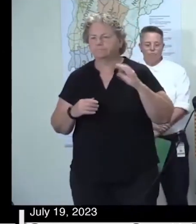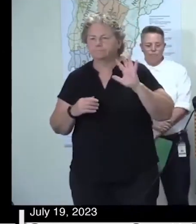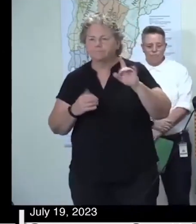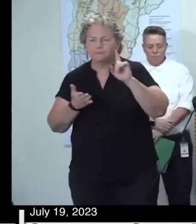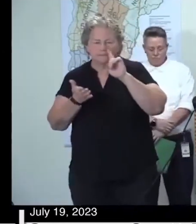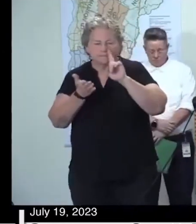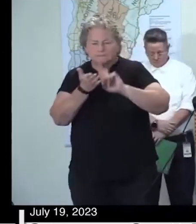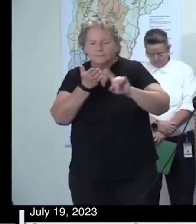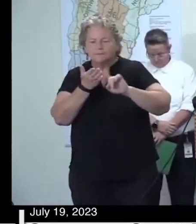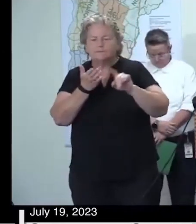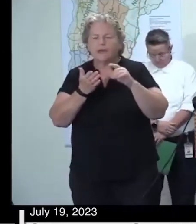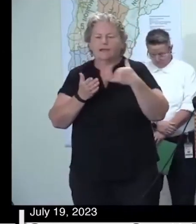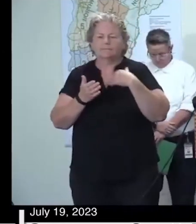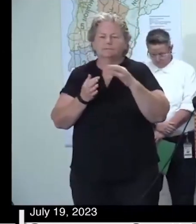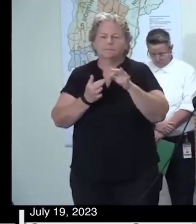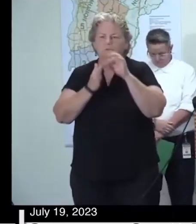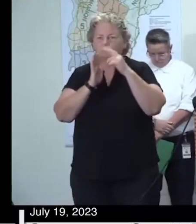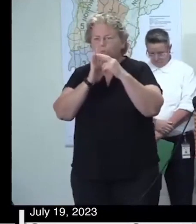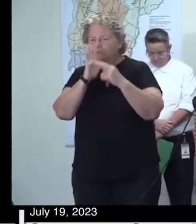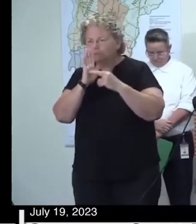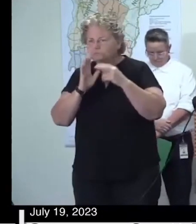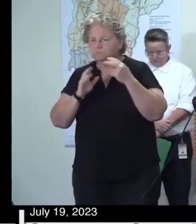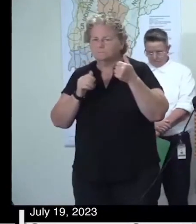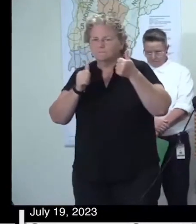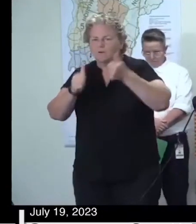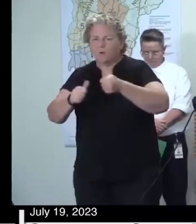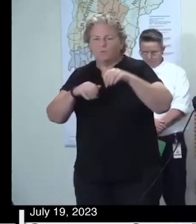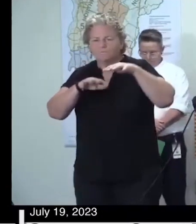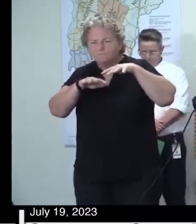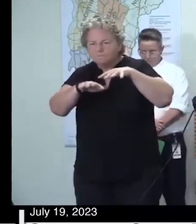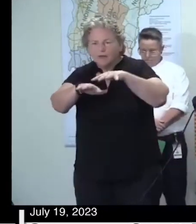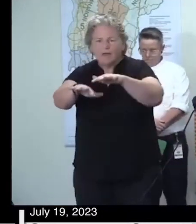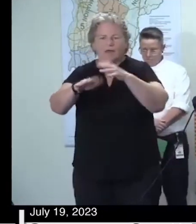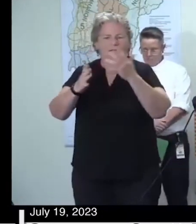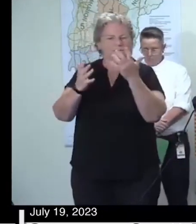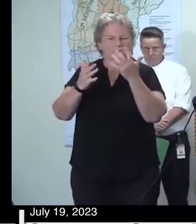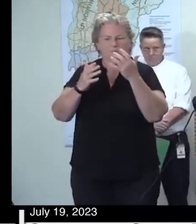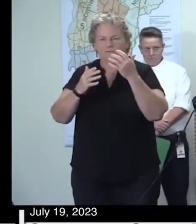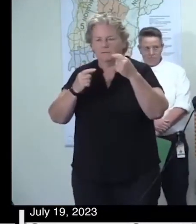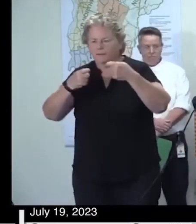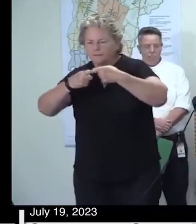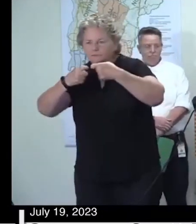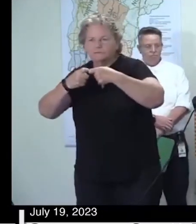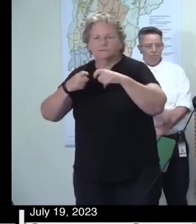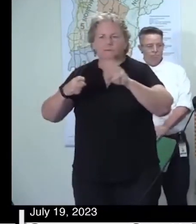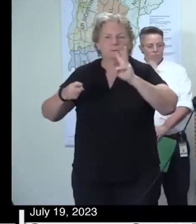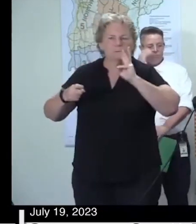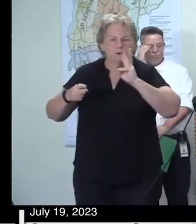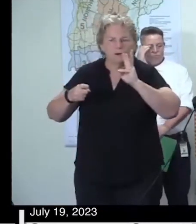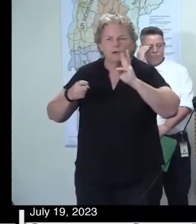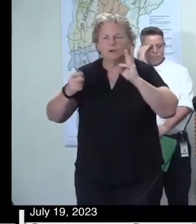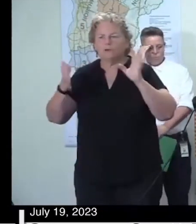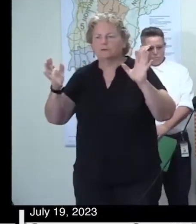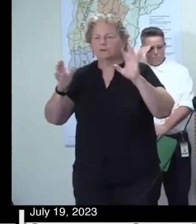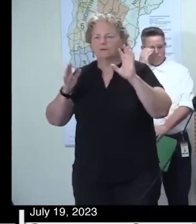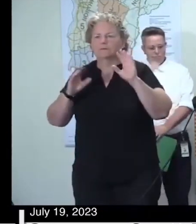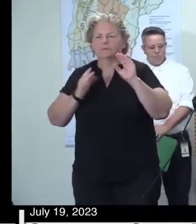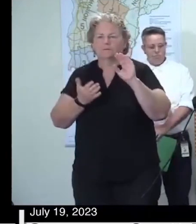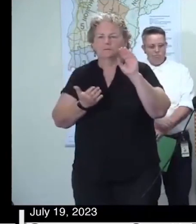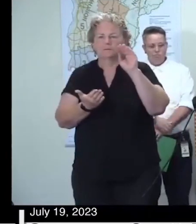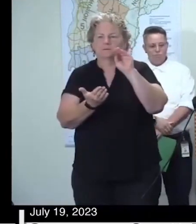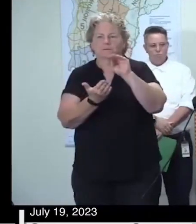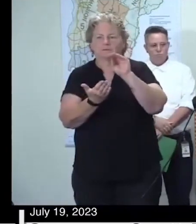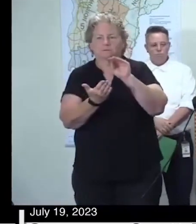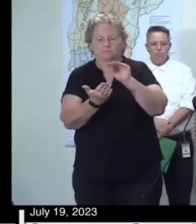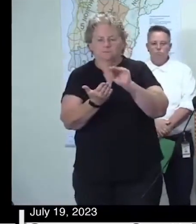modified our database to accept no-fee permits. Previously, you had to enter a monetary amount for work notices. This change